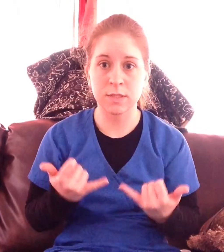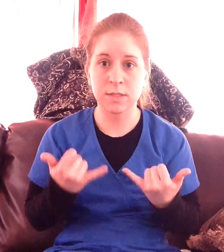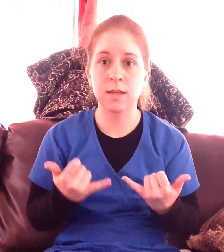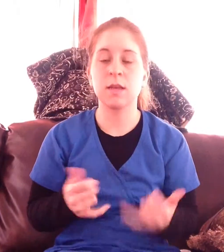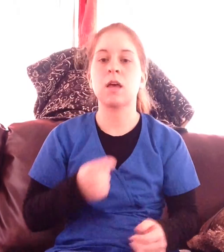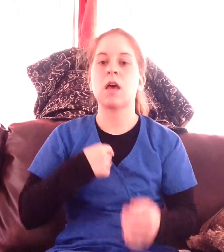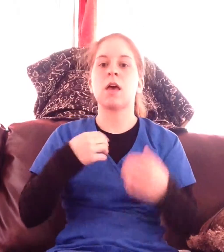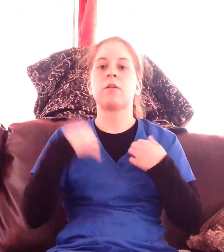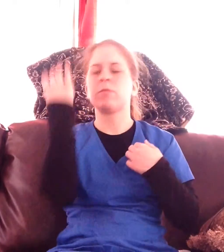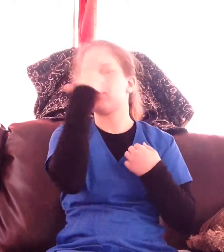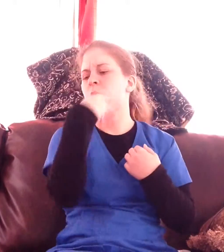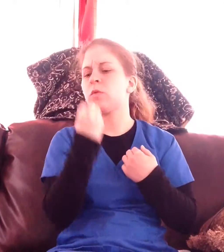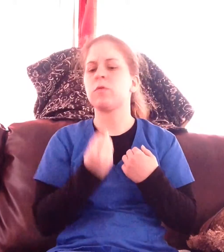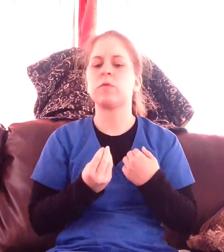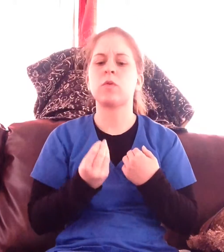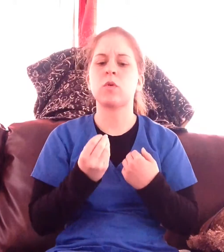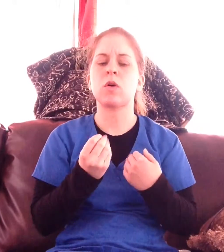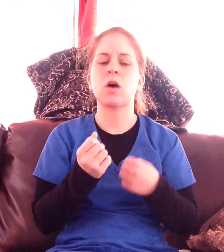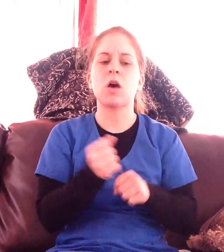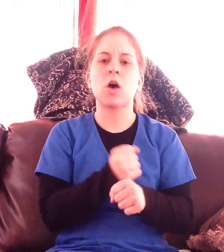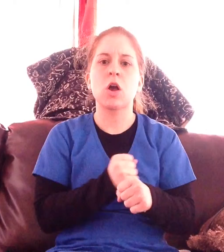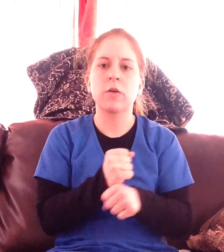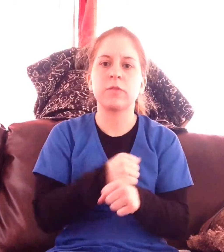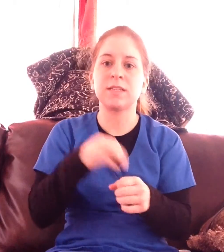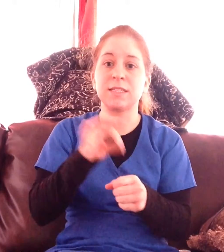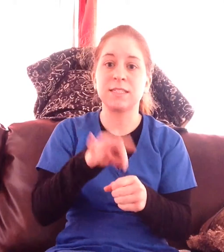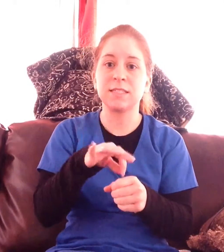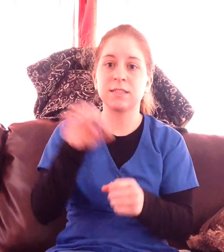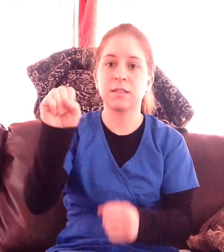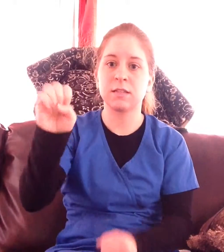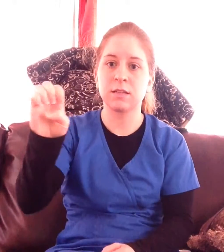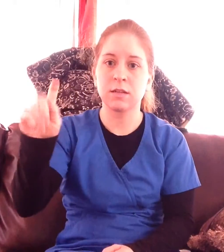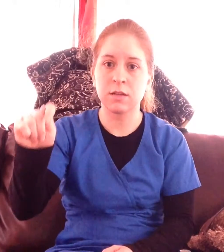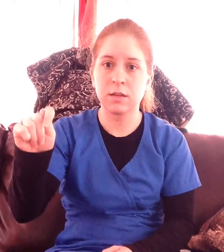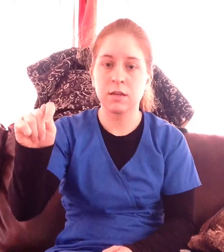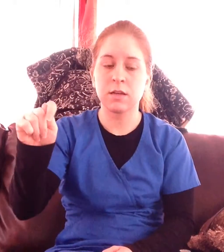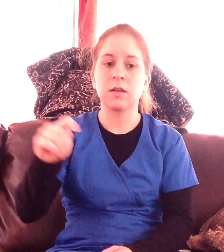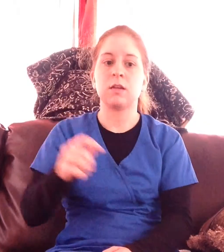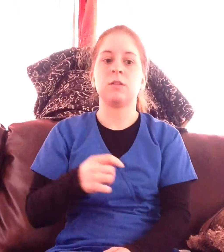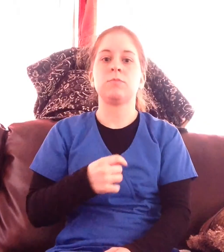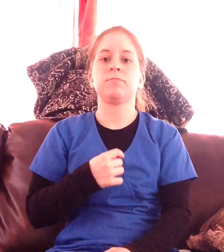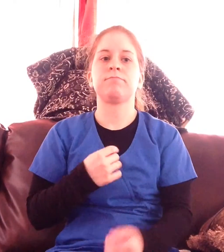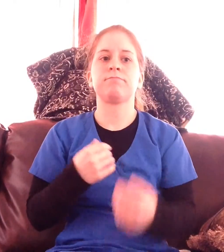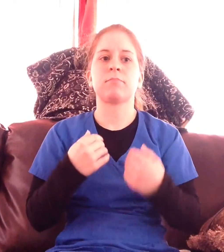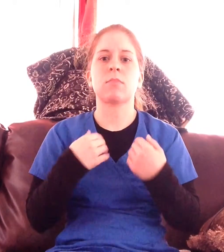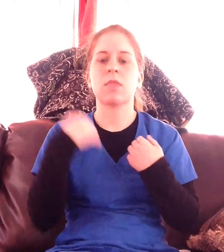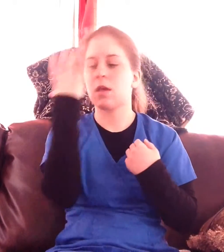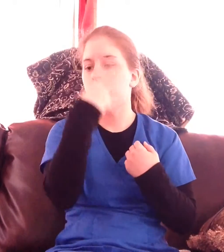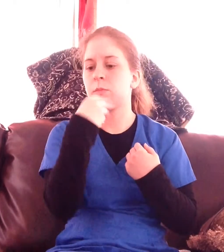then also in the room you would see a beautiful chaise longue for reclining on.